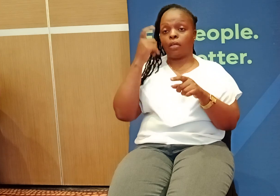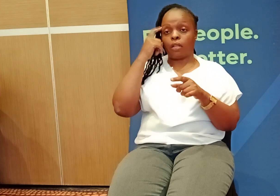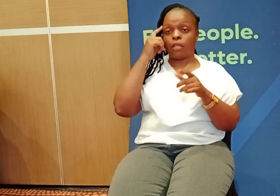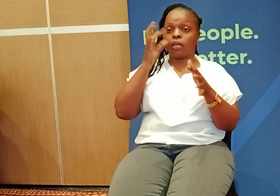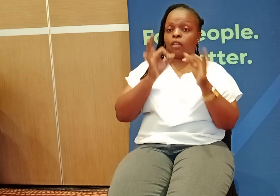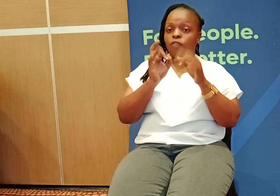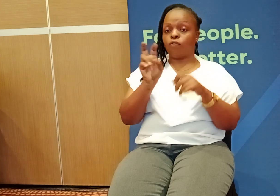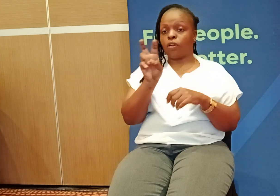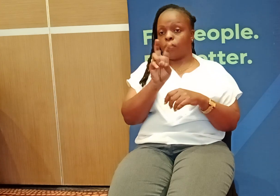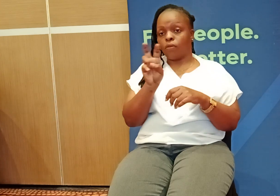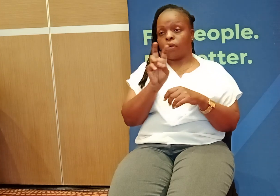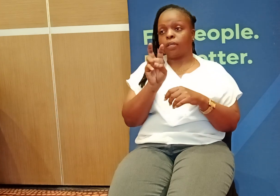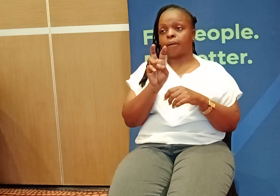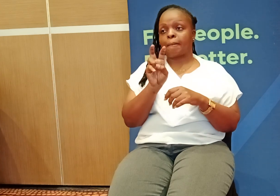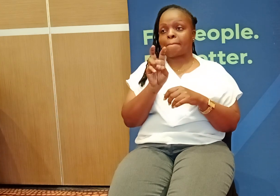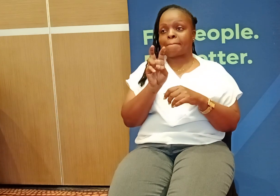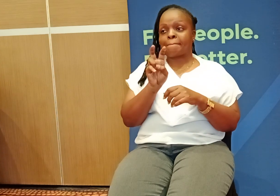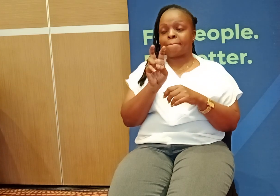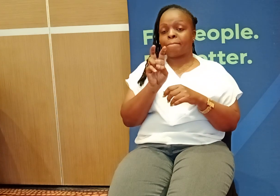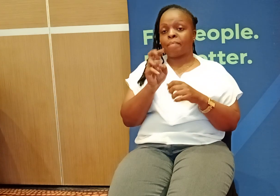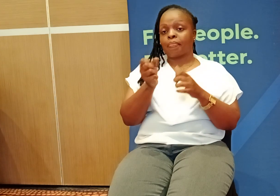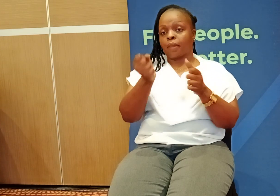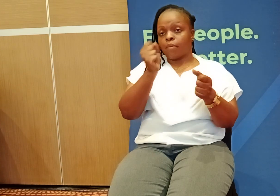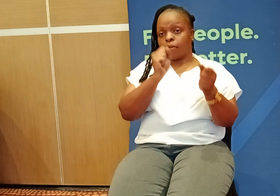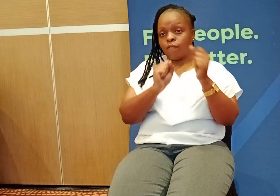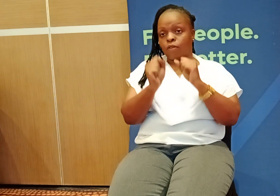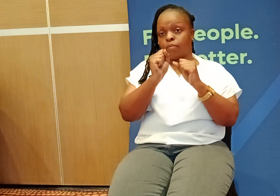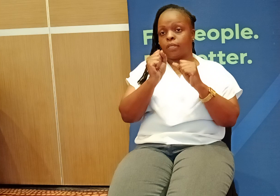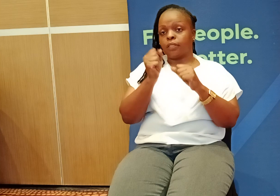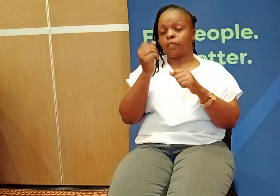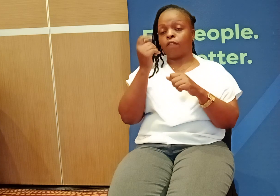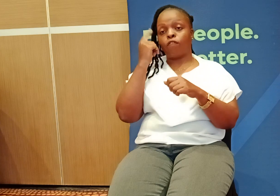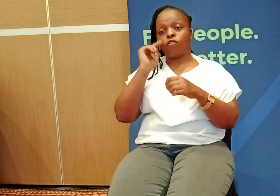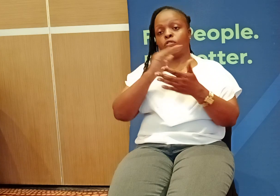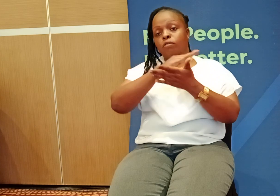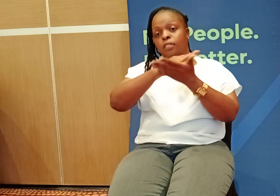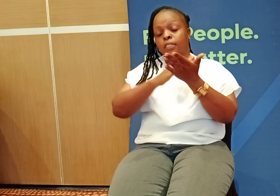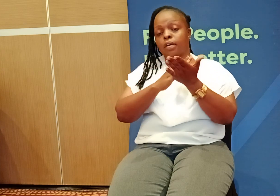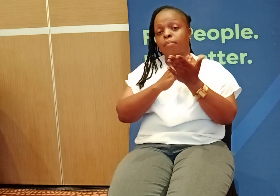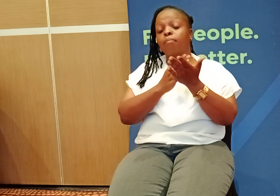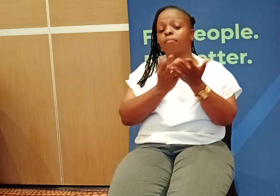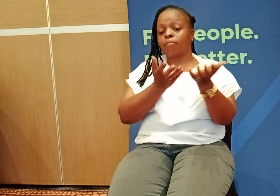at the performance for some of our entities on gross loans,